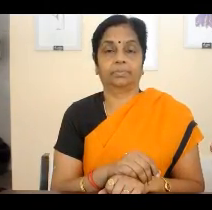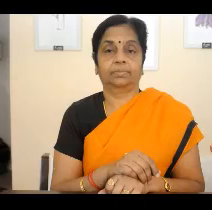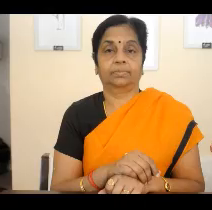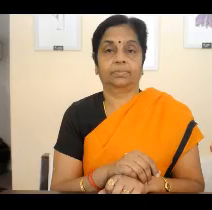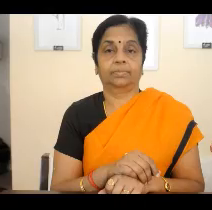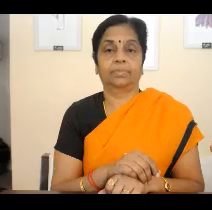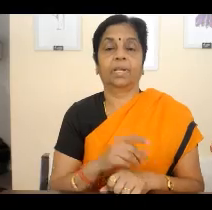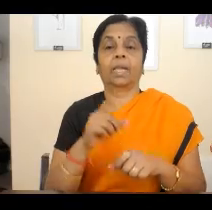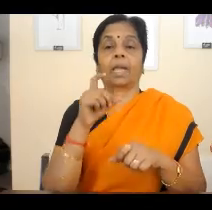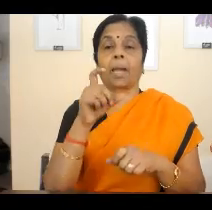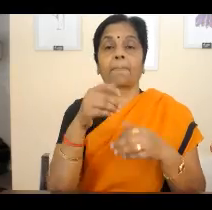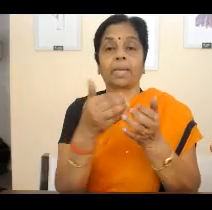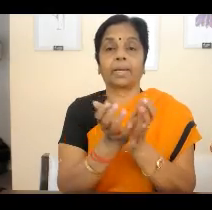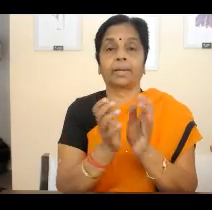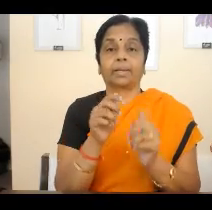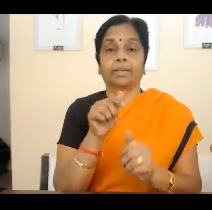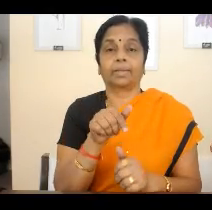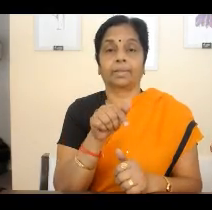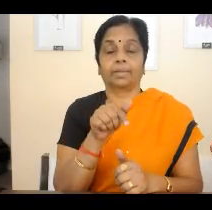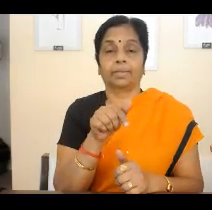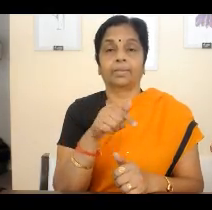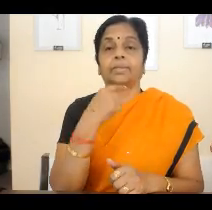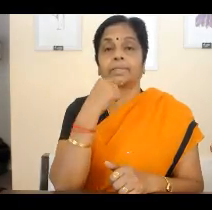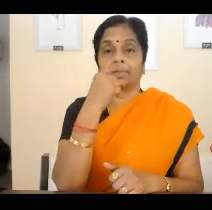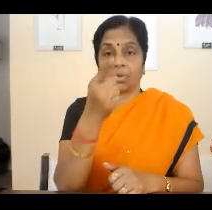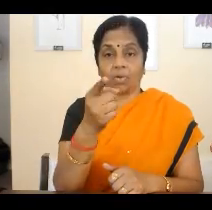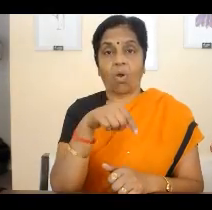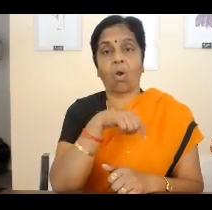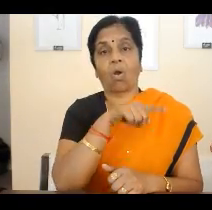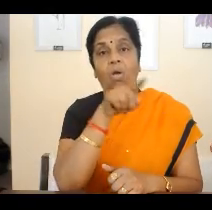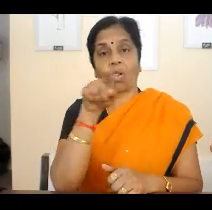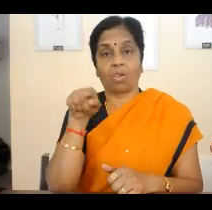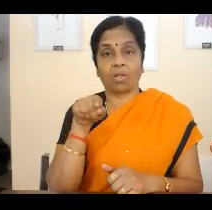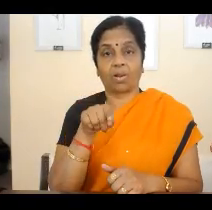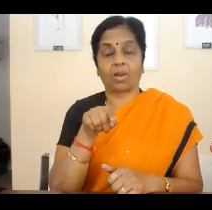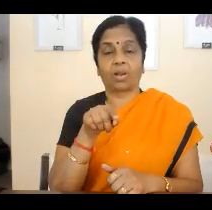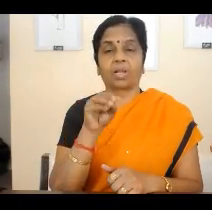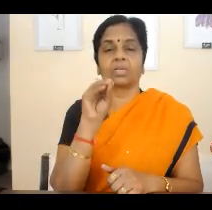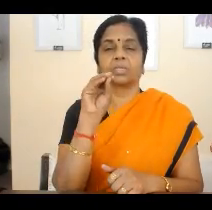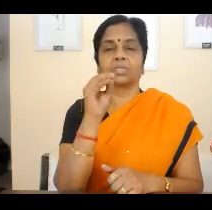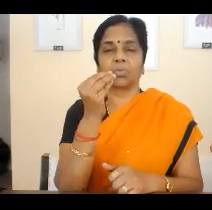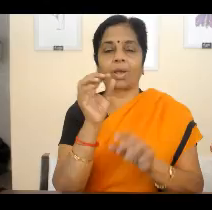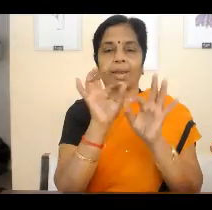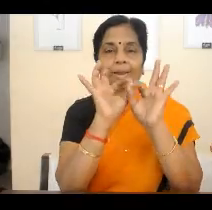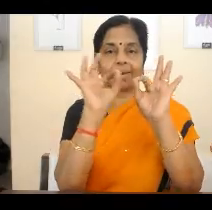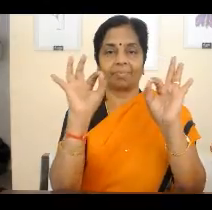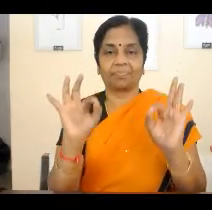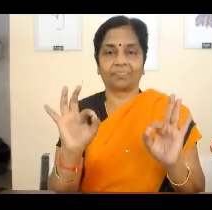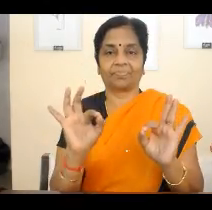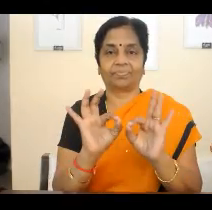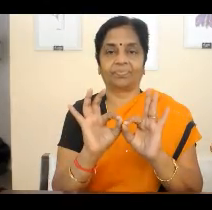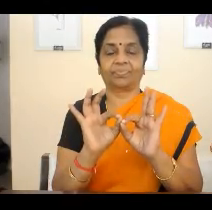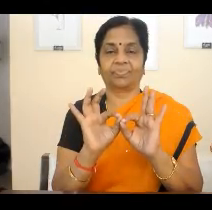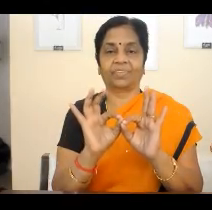The committee says that all small infrastructure like